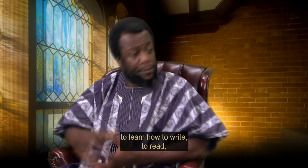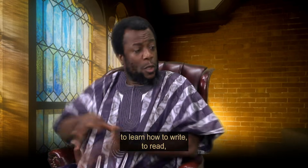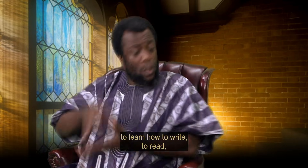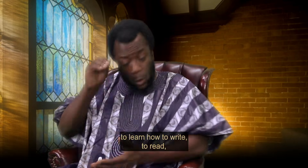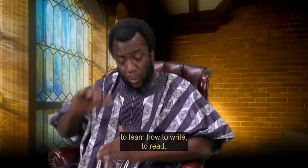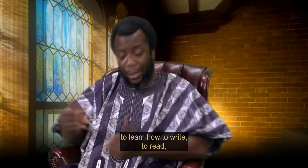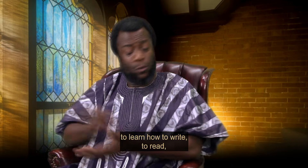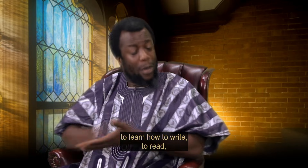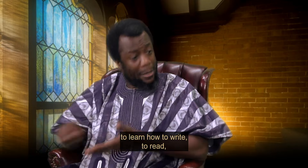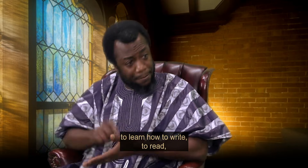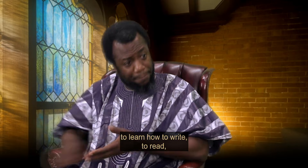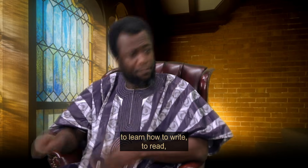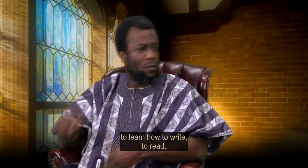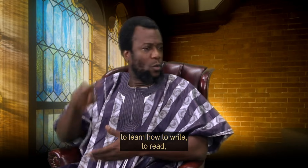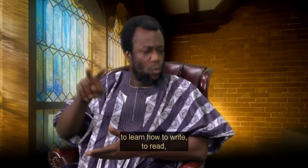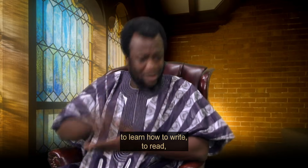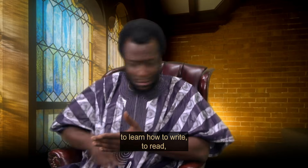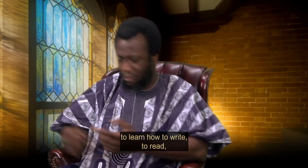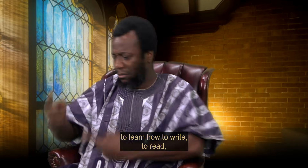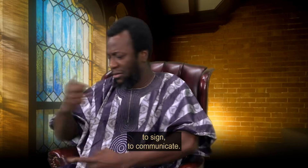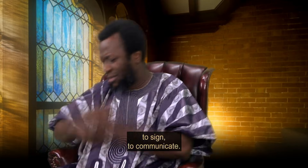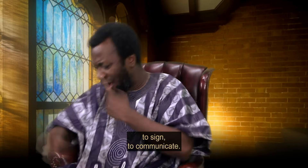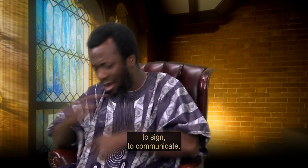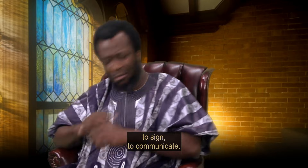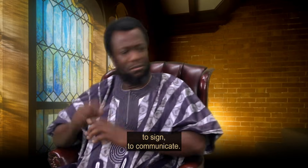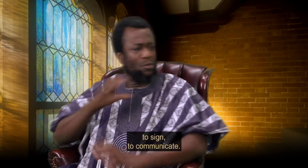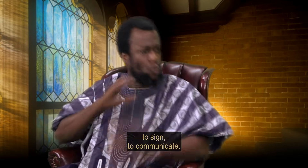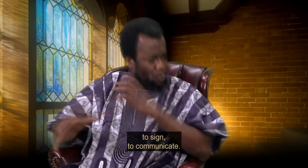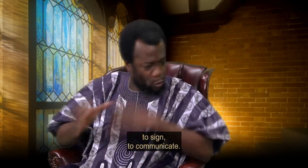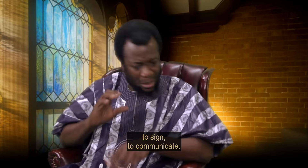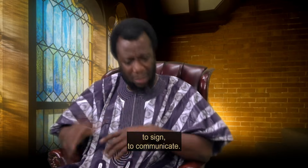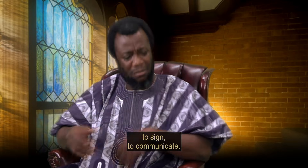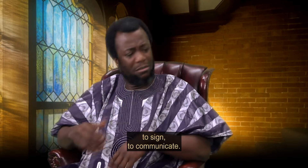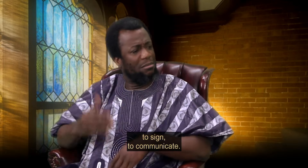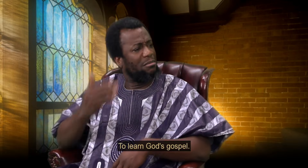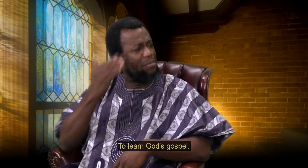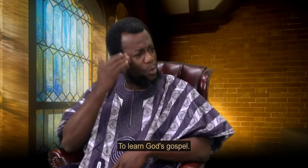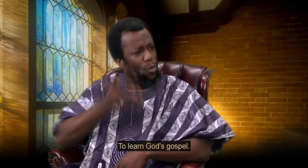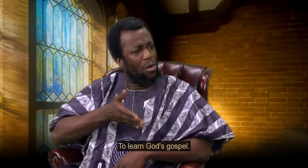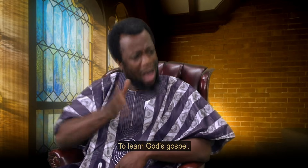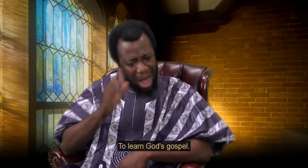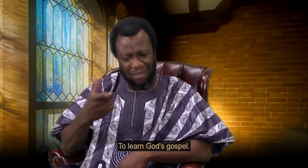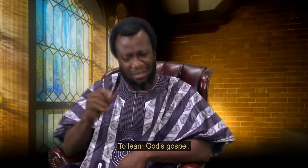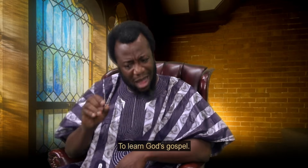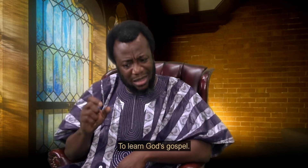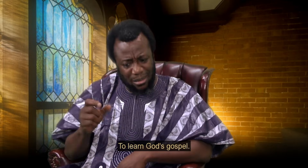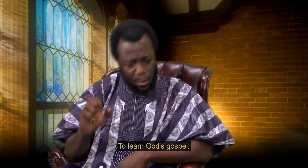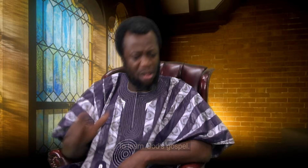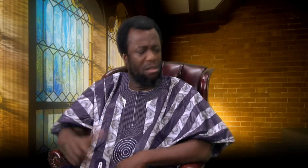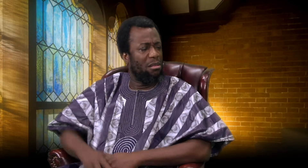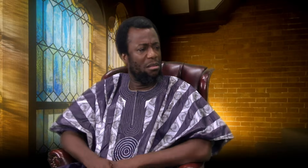to learn how to write, to read, to sign, to communicate, to learn God's gospel.